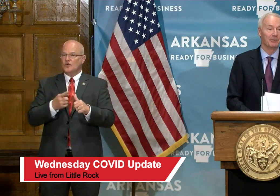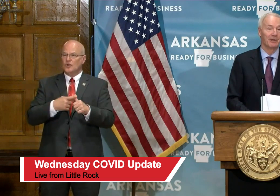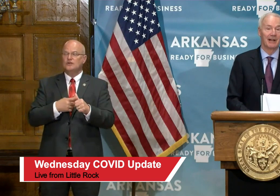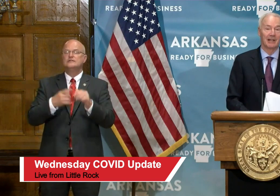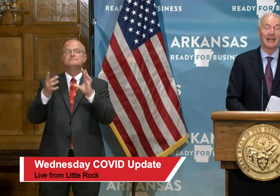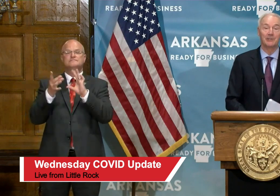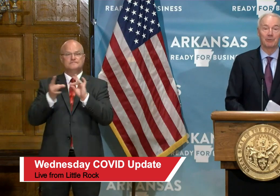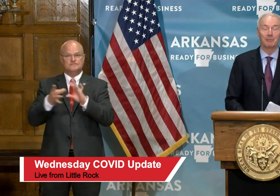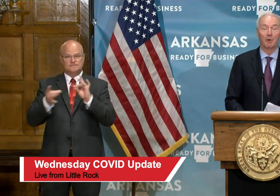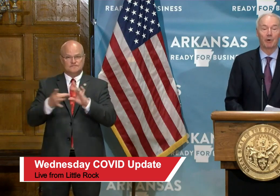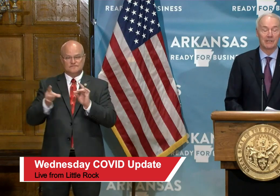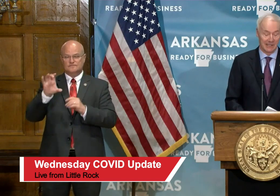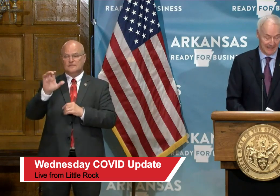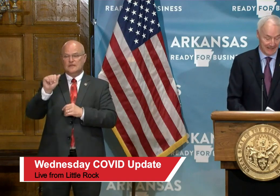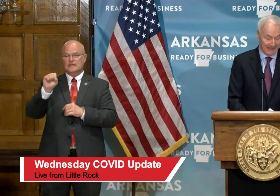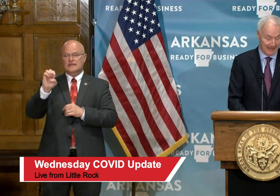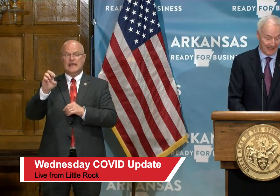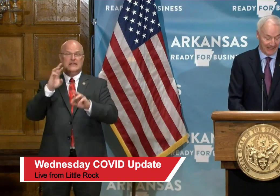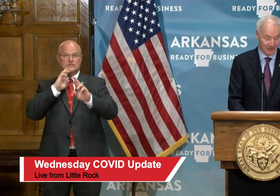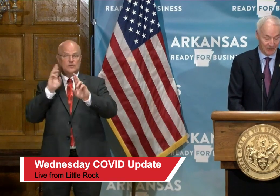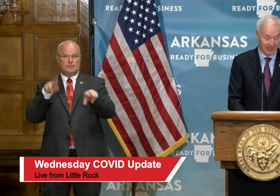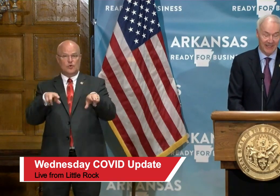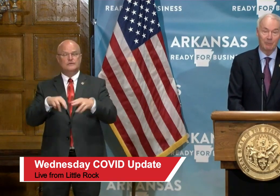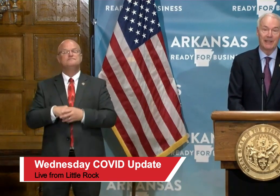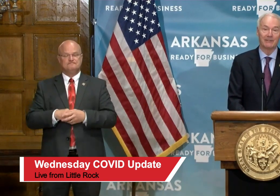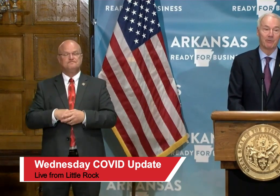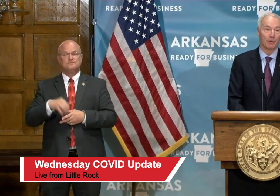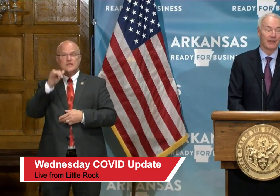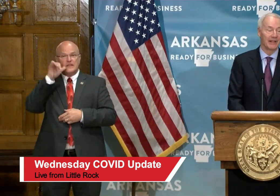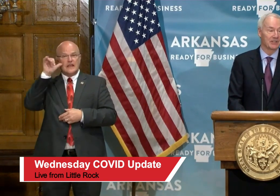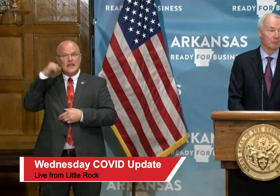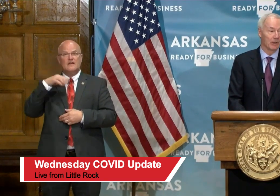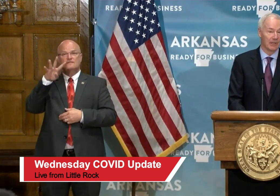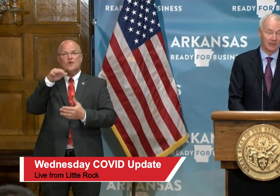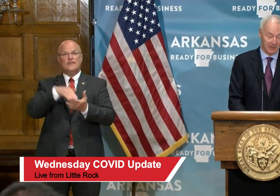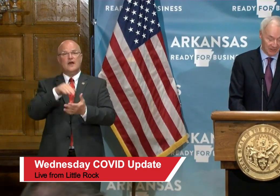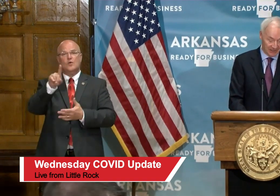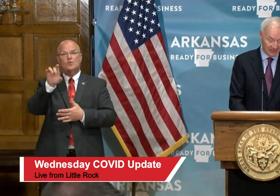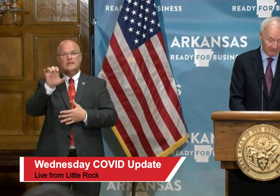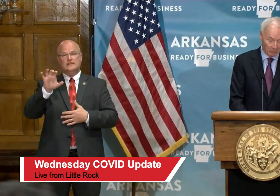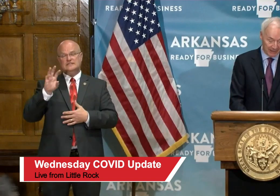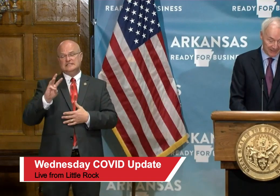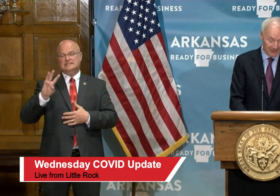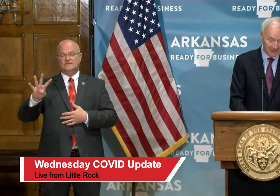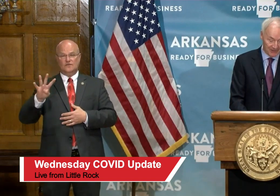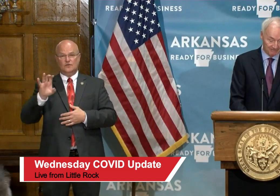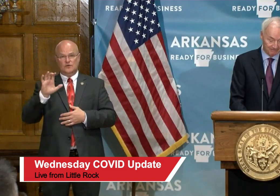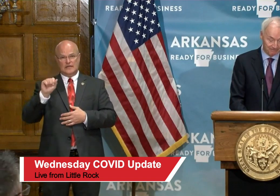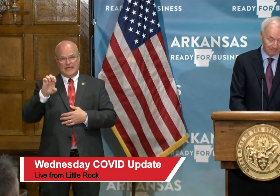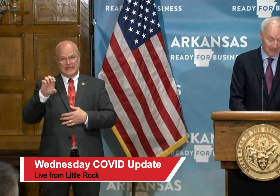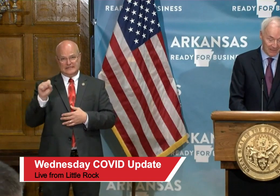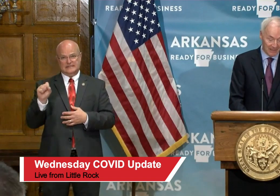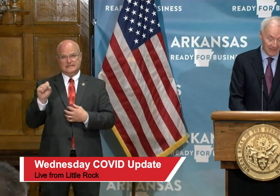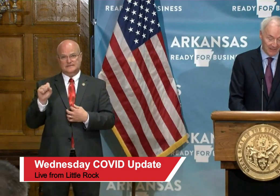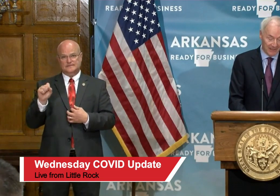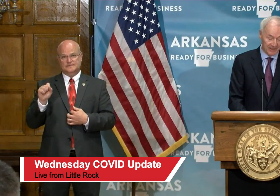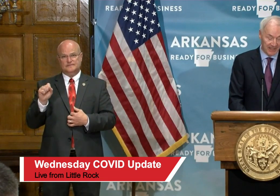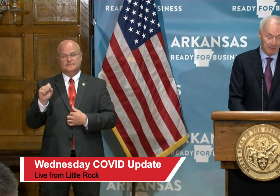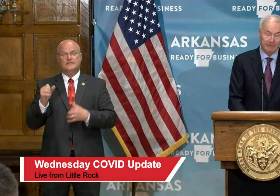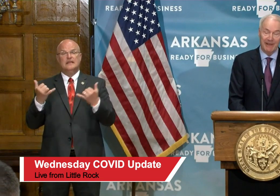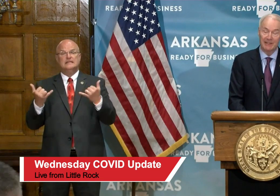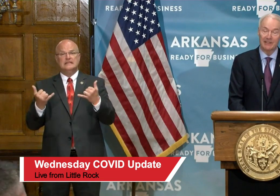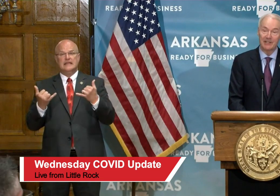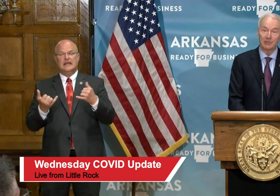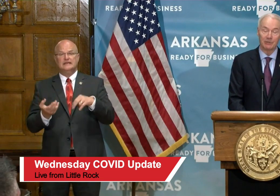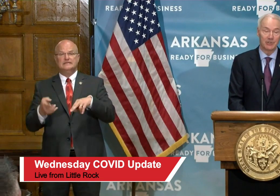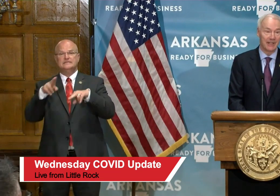go through our case report. Yesterday we had 4,164 cases.